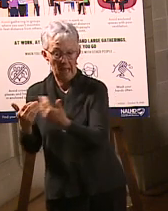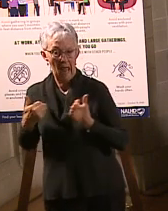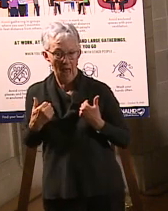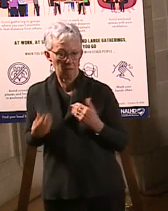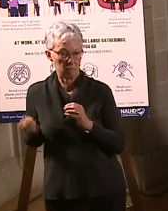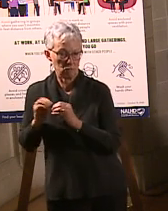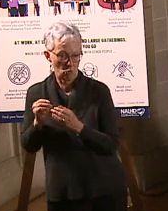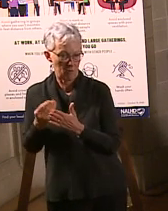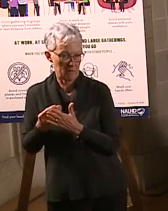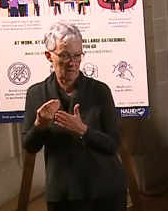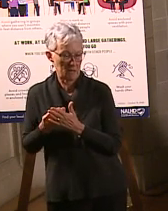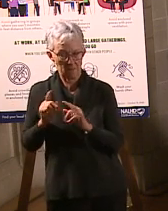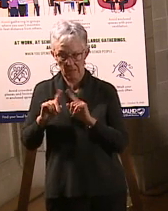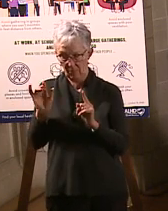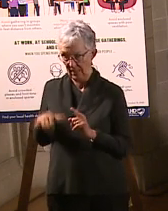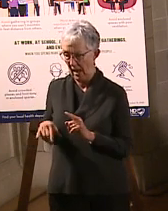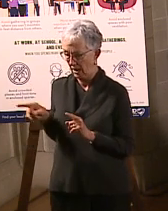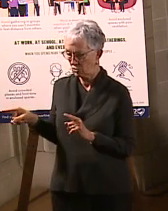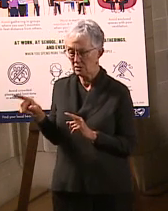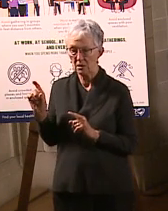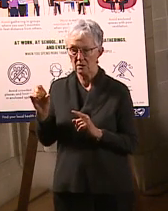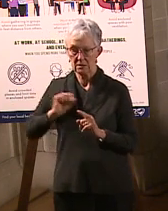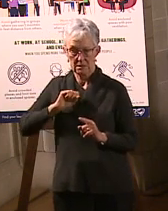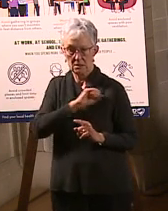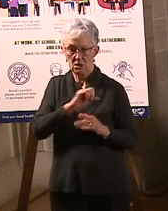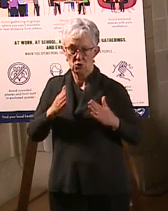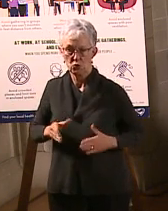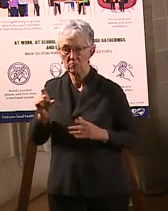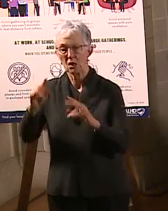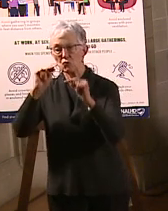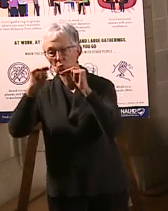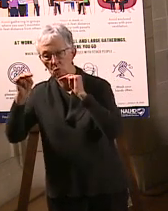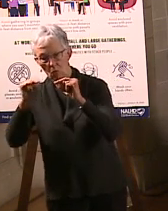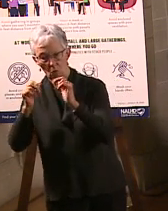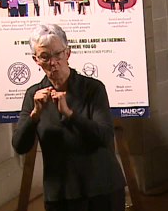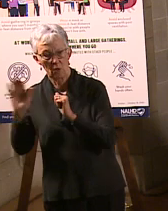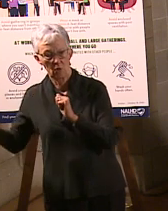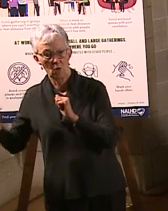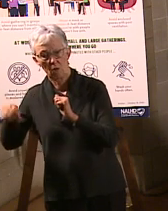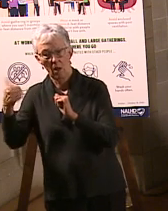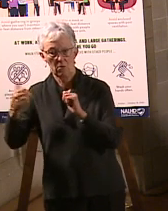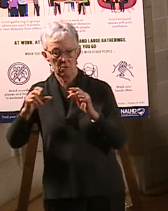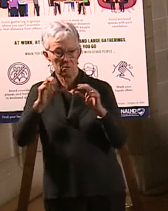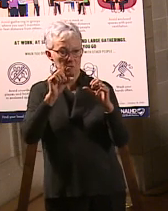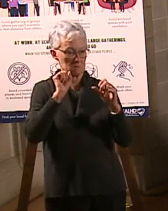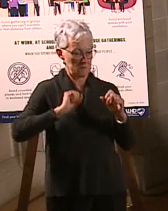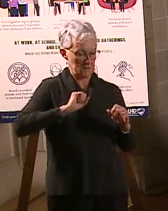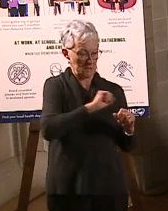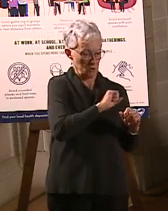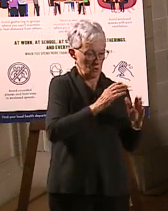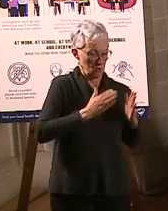going to be a negotiation with her colleagues as well with regard to whether or not she can get the full $10 million.